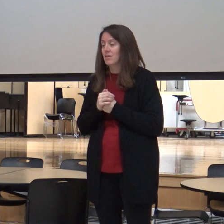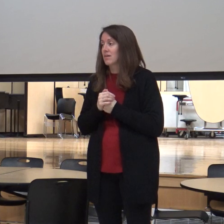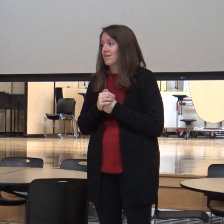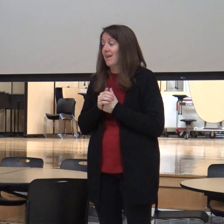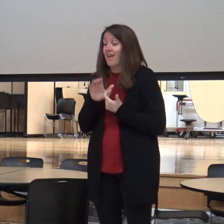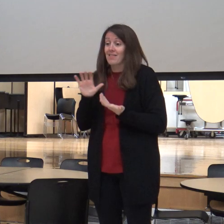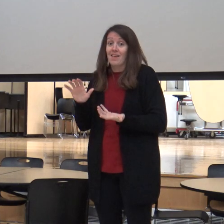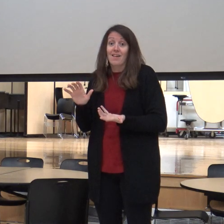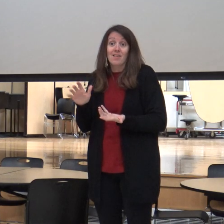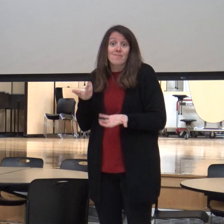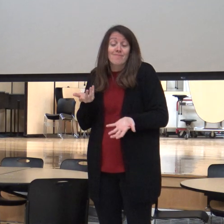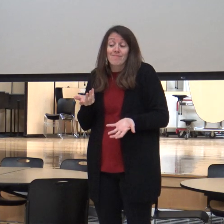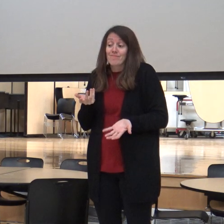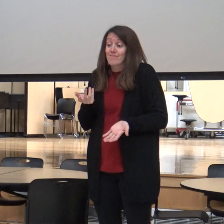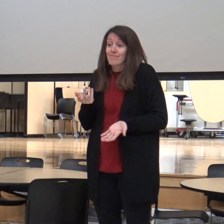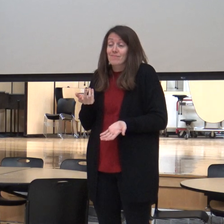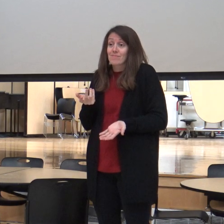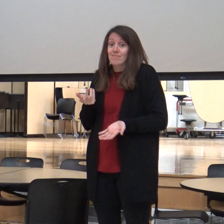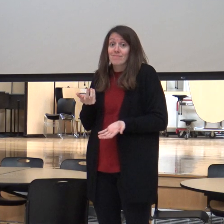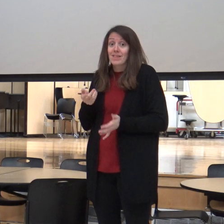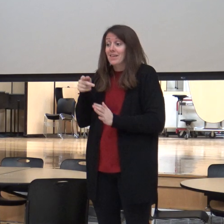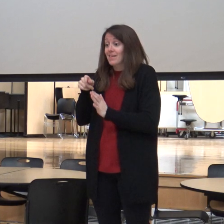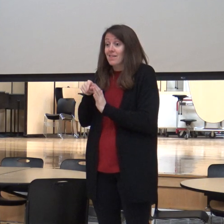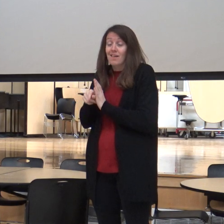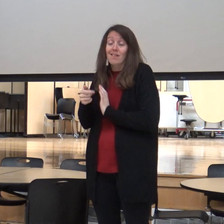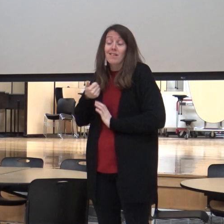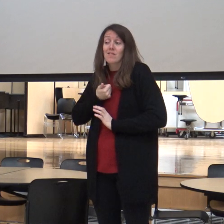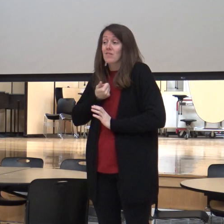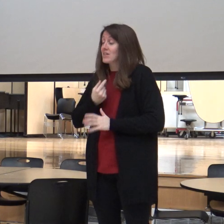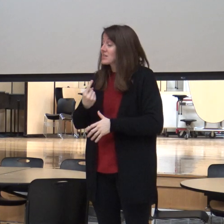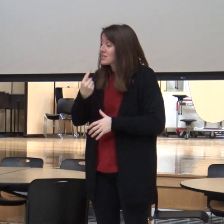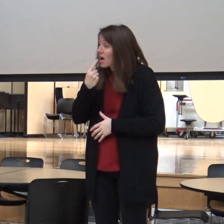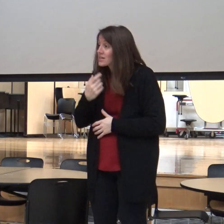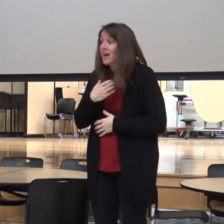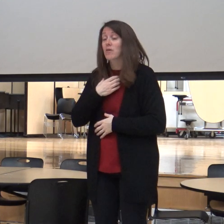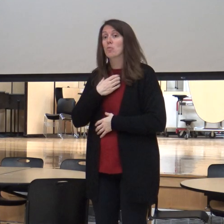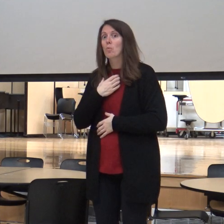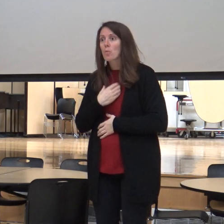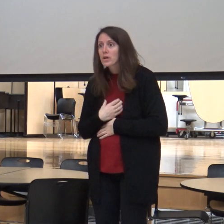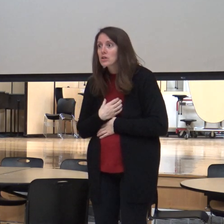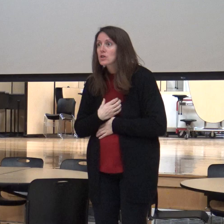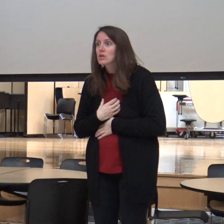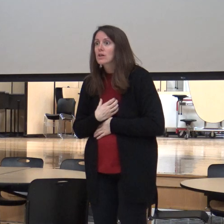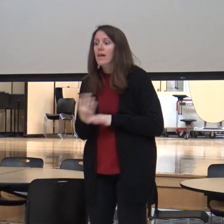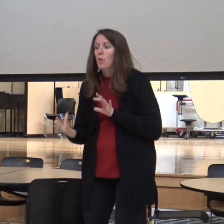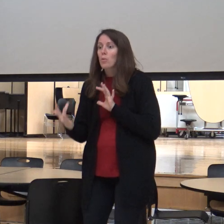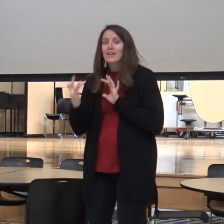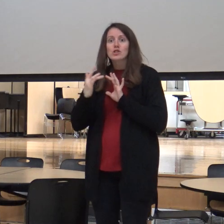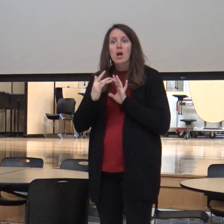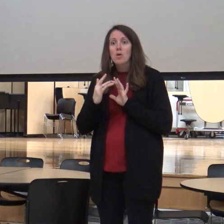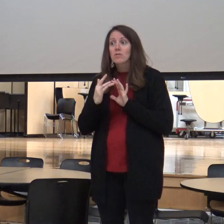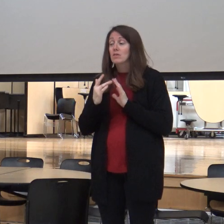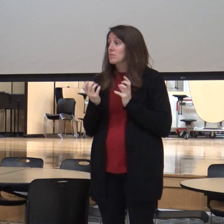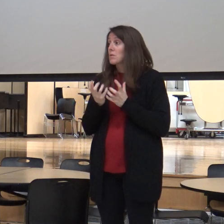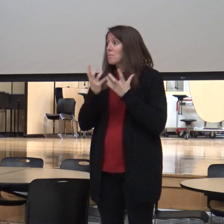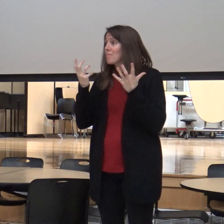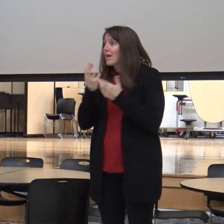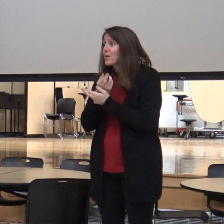and they took their life and it sucks and I wish they would have reached out because there are so many resources. So it's